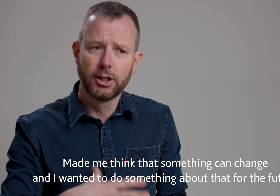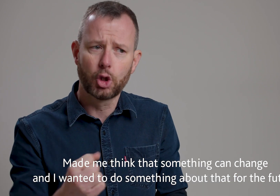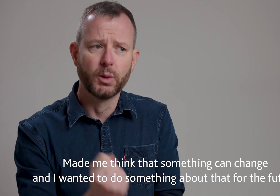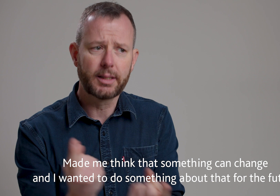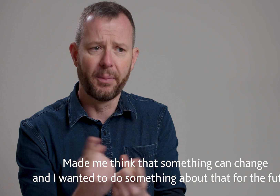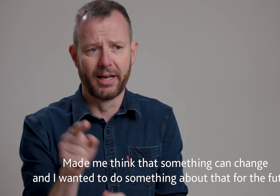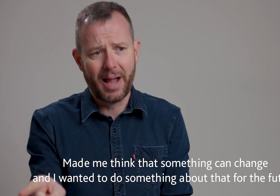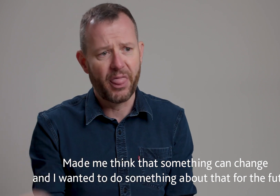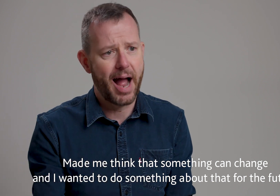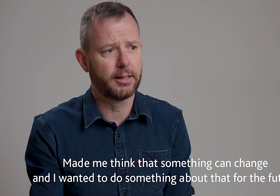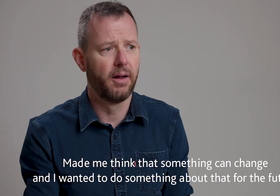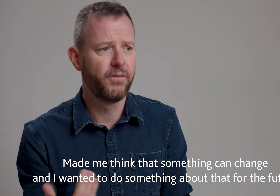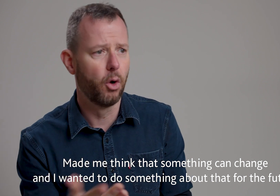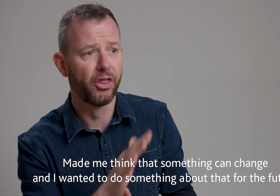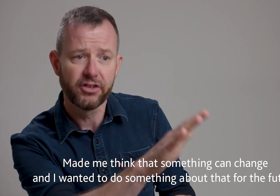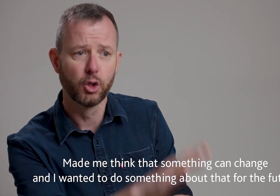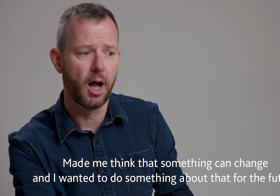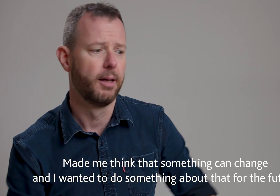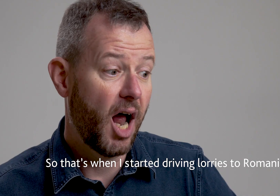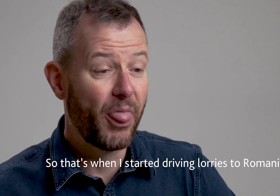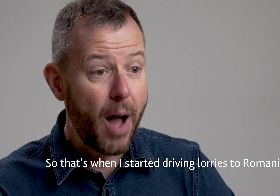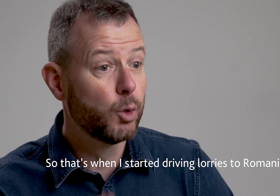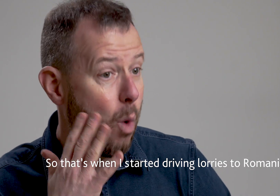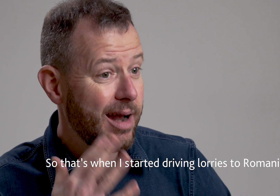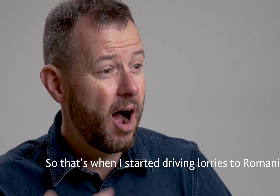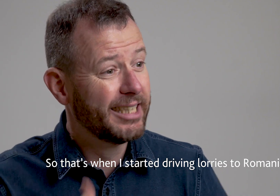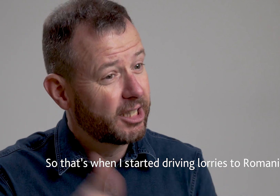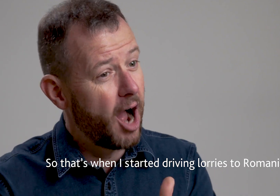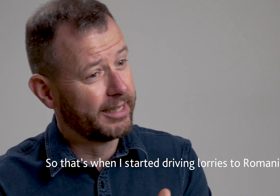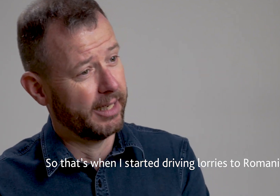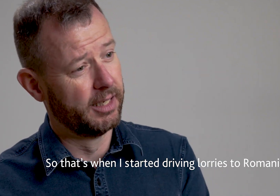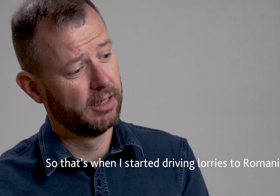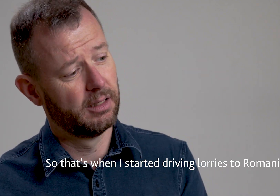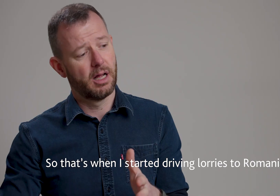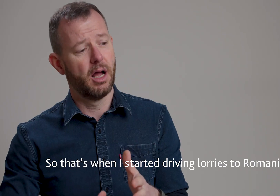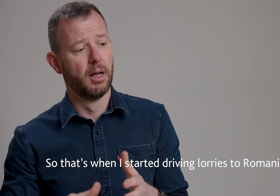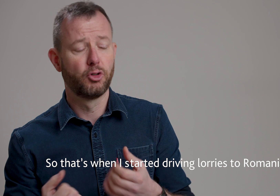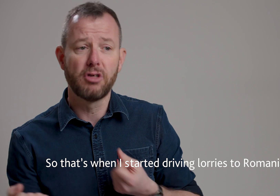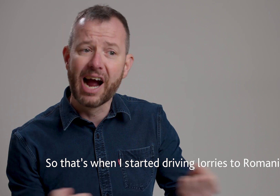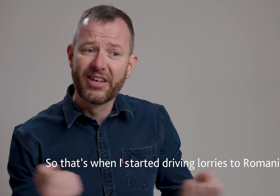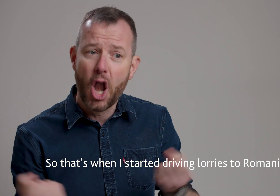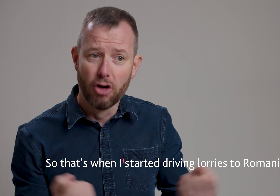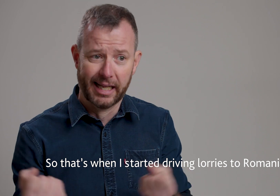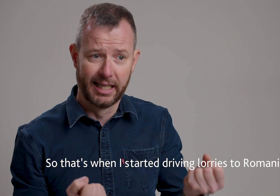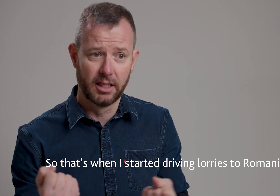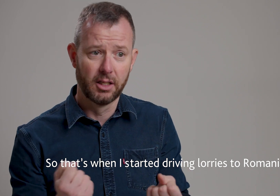to do something like that for all the food stuff. So that was when I started driving lorries